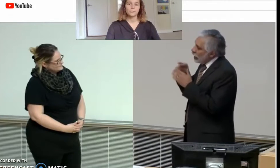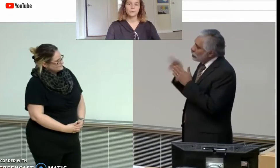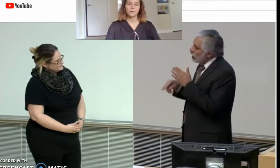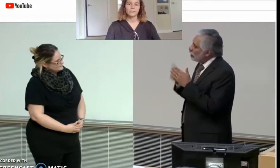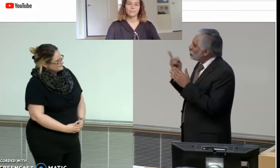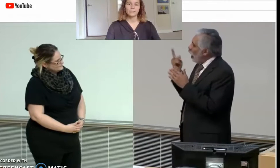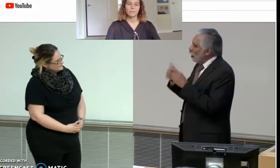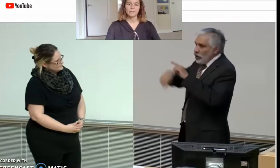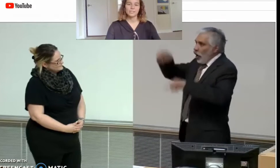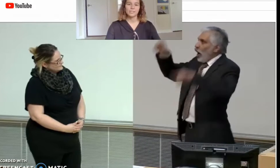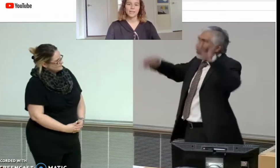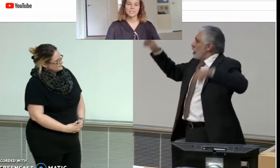But whatever that person decides